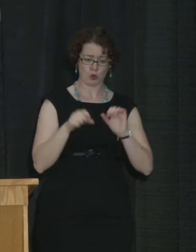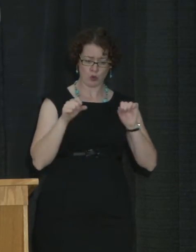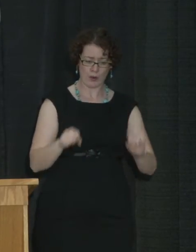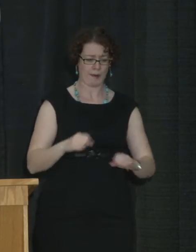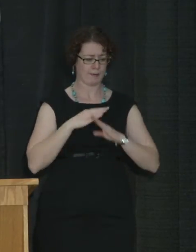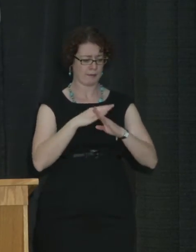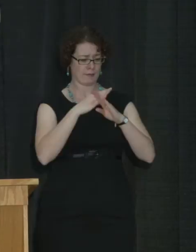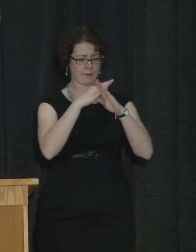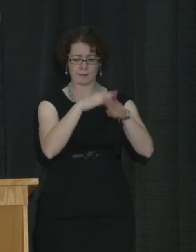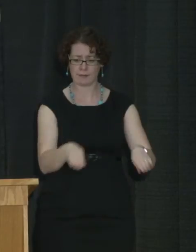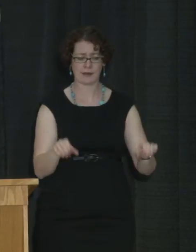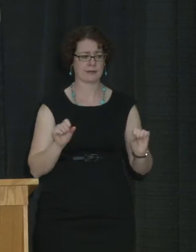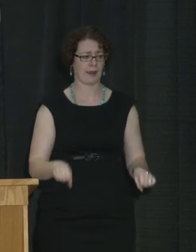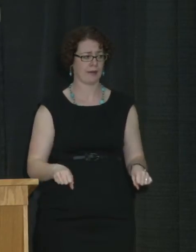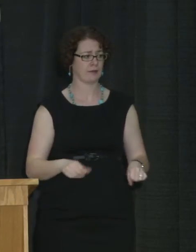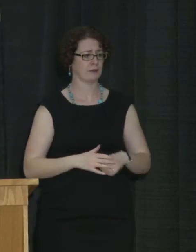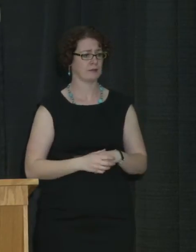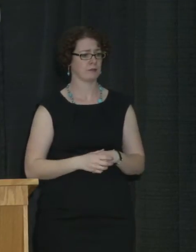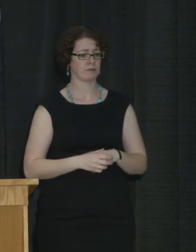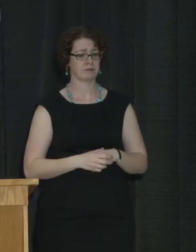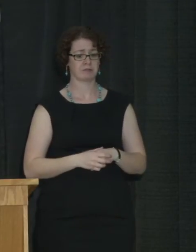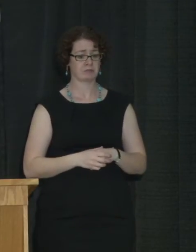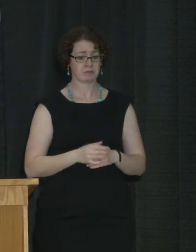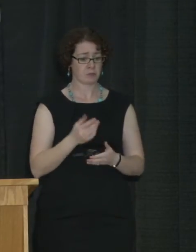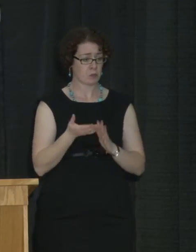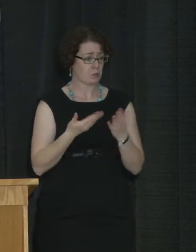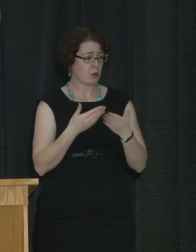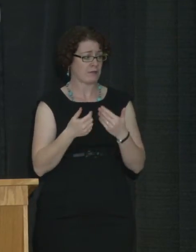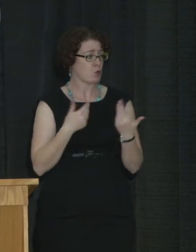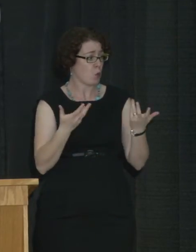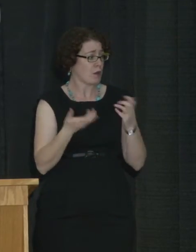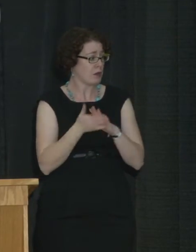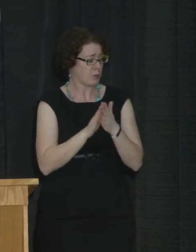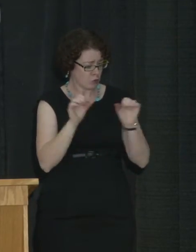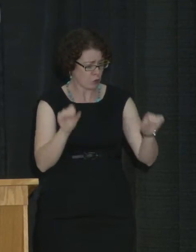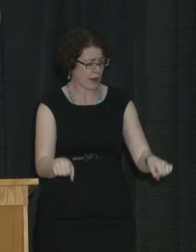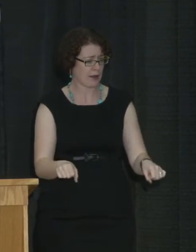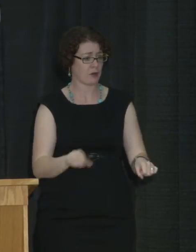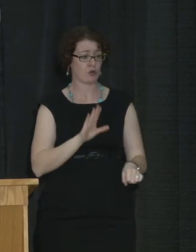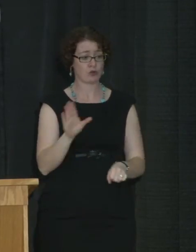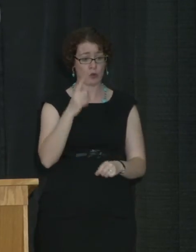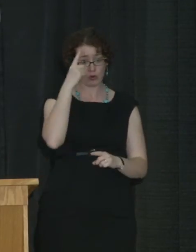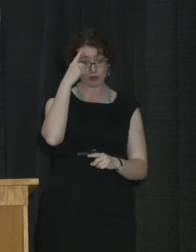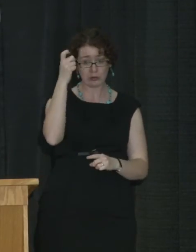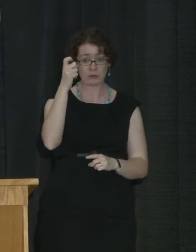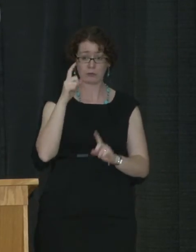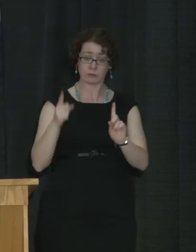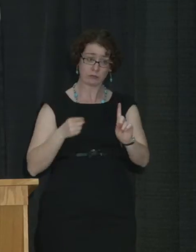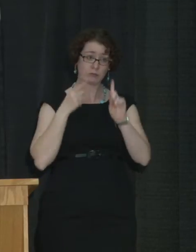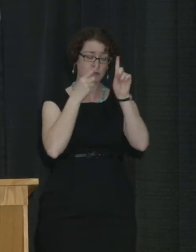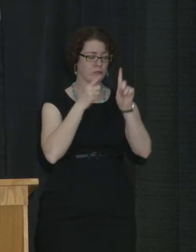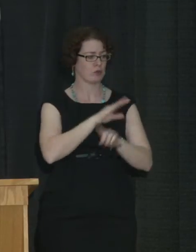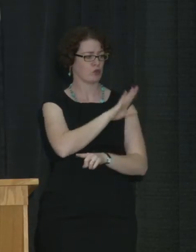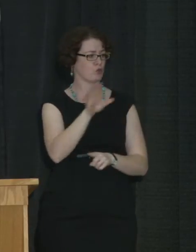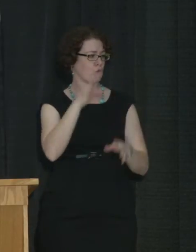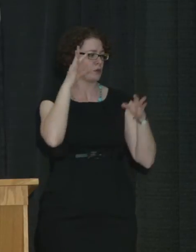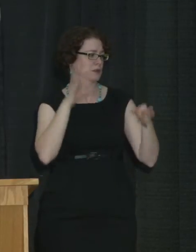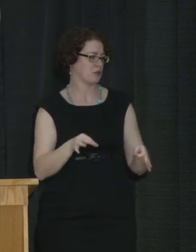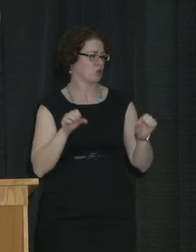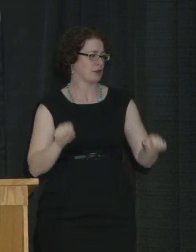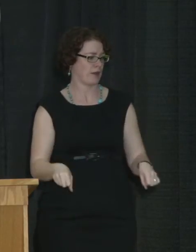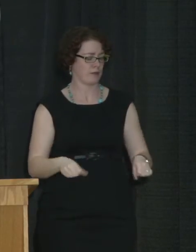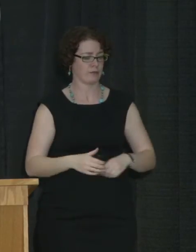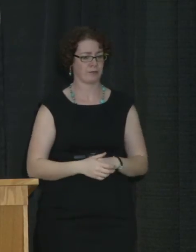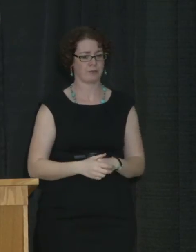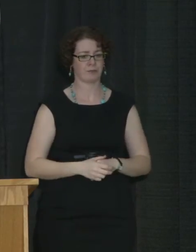overcome obstacles. You can be whatever you want to be. Your destiny and your fate are your own.